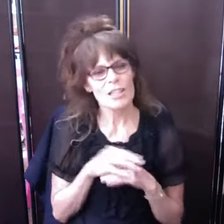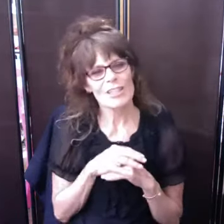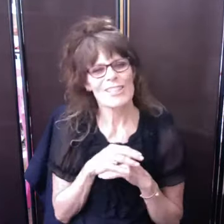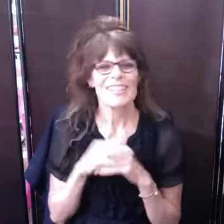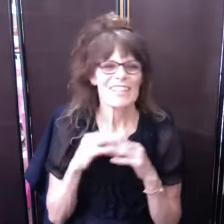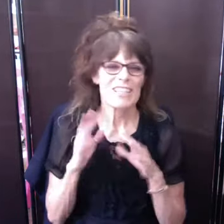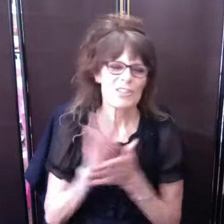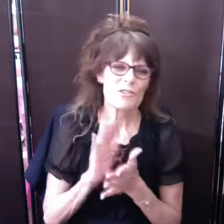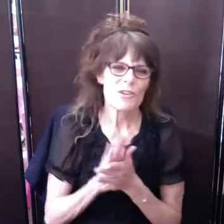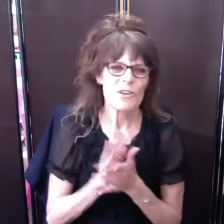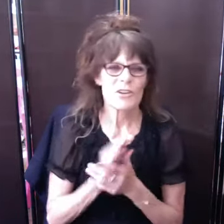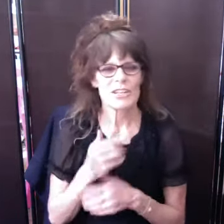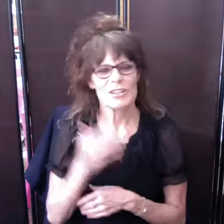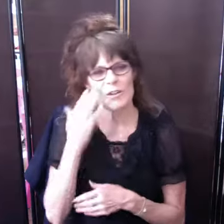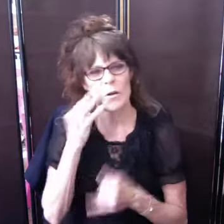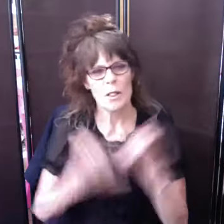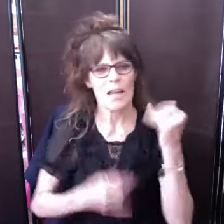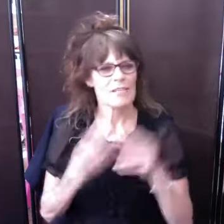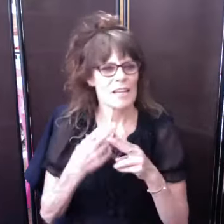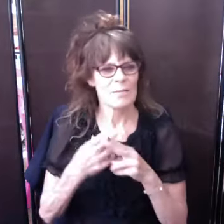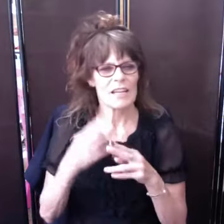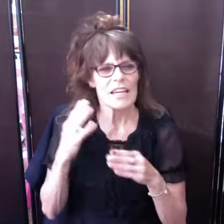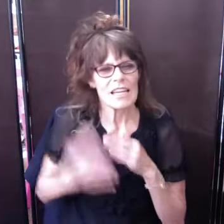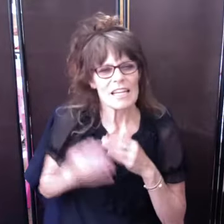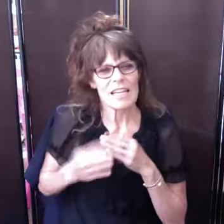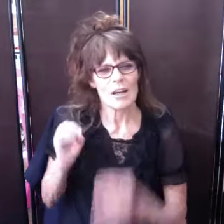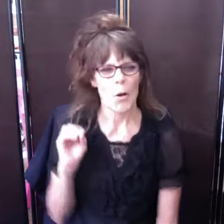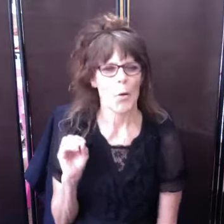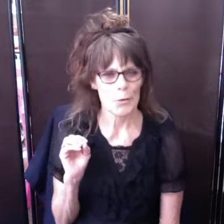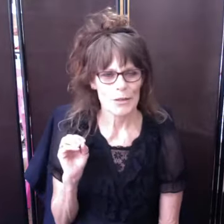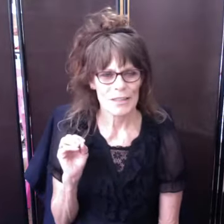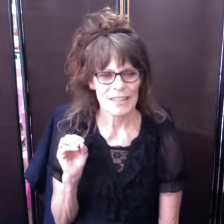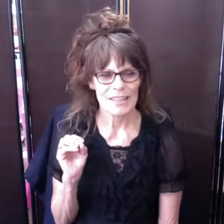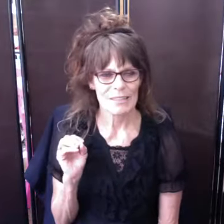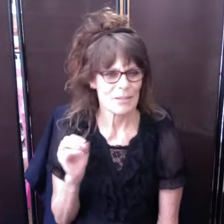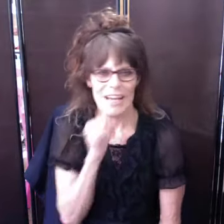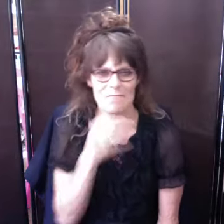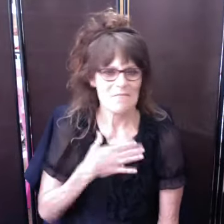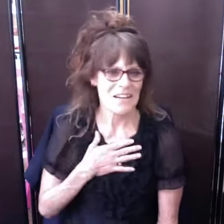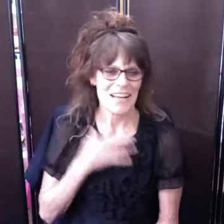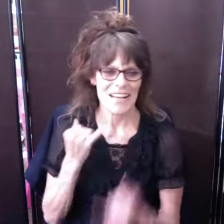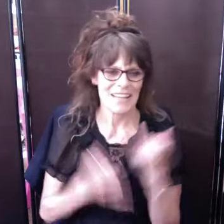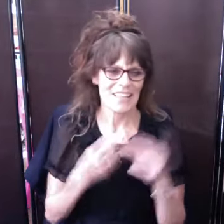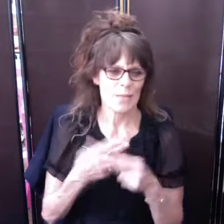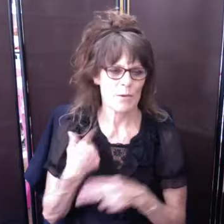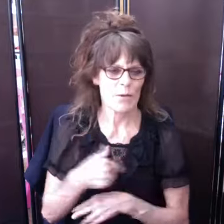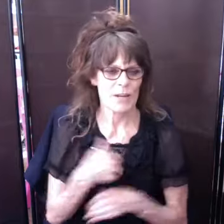Flows and Moes, and there was a Dean. That was it. And we had a good year, a great year. At the end of that